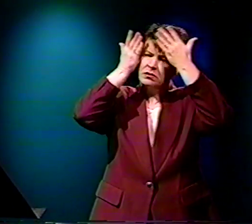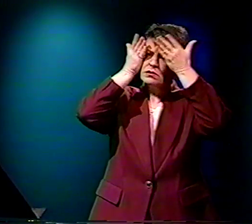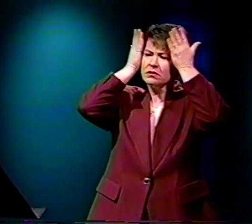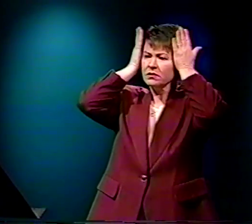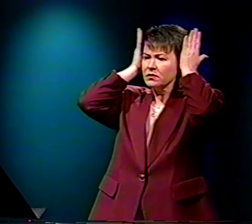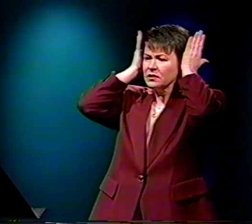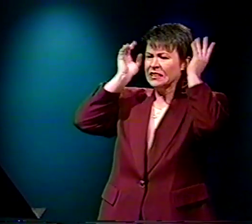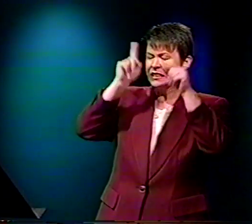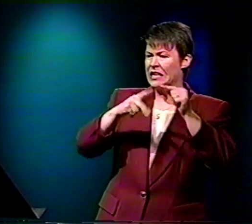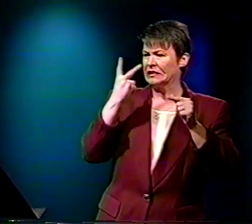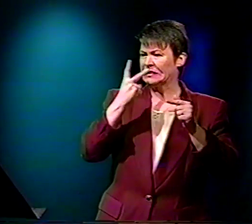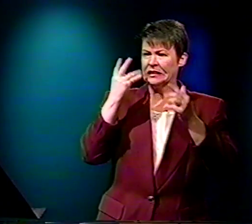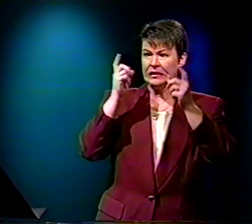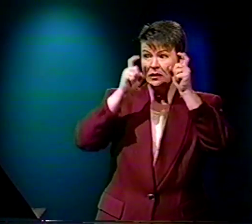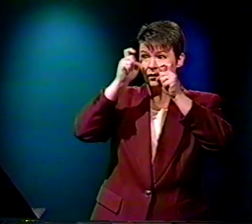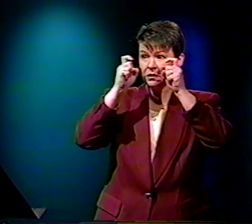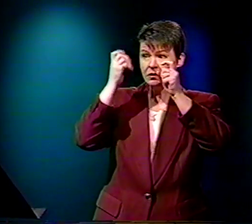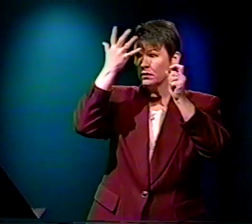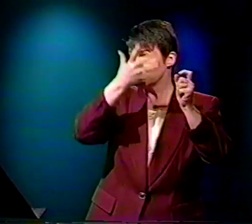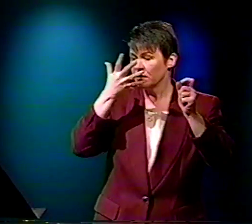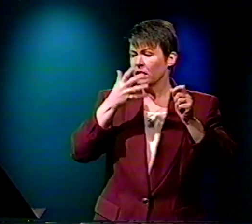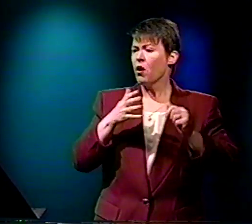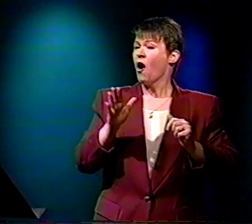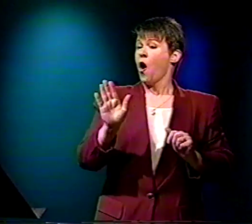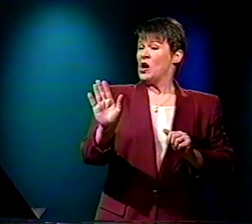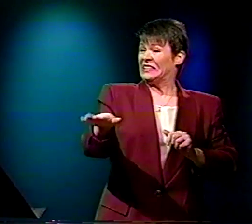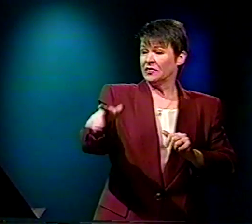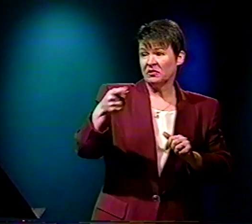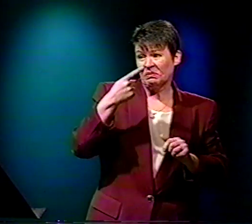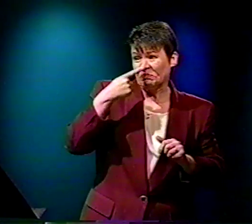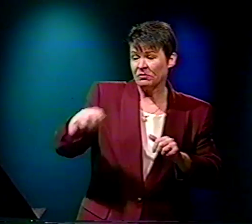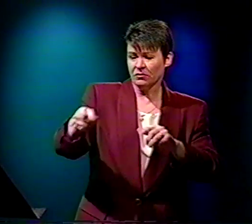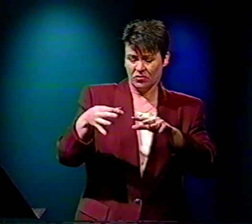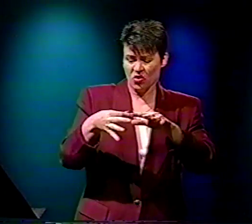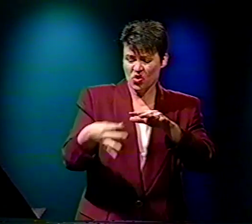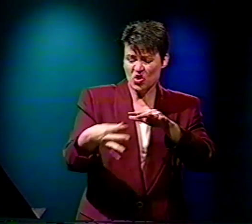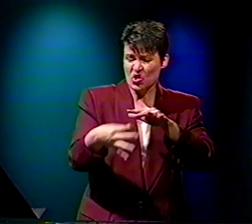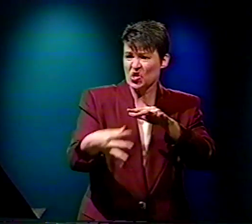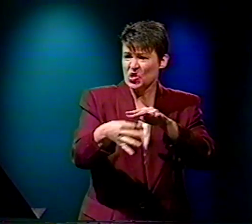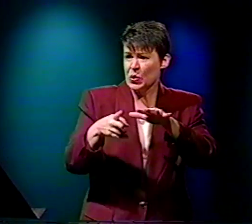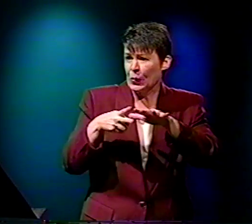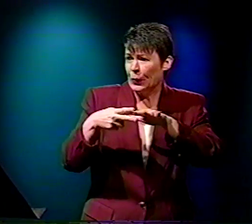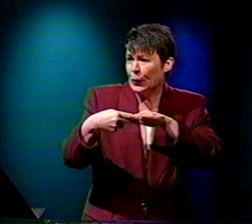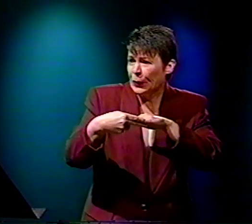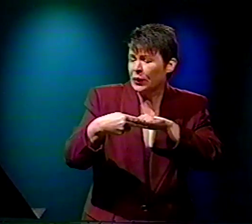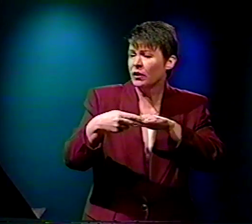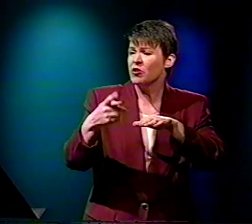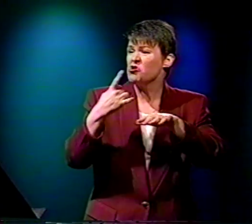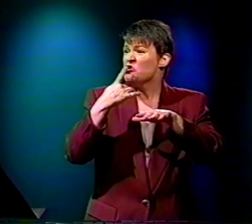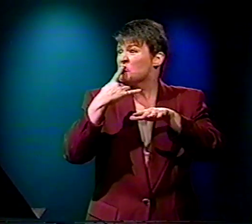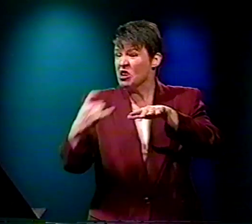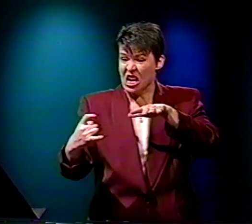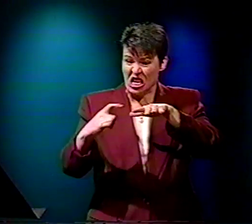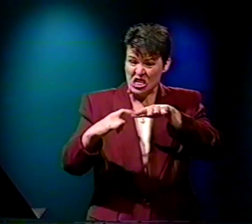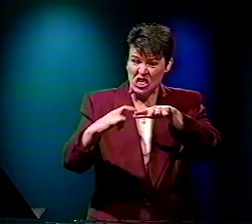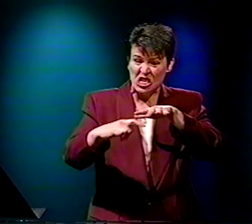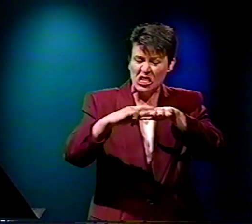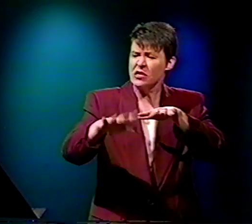know, your earrings are a little bit distracting, or could you, you know, deal with your hair a little bit because it's in your face. Maybe could you trim your nails, or